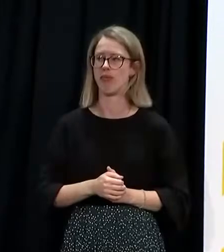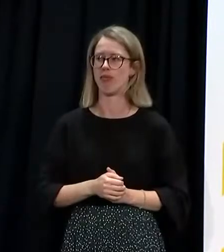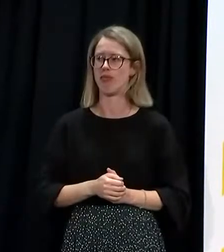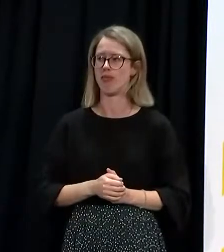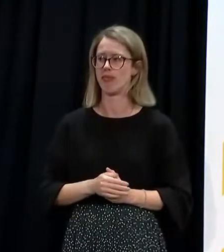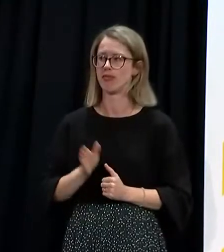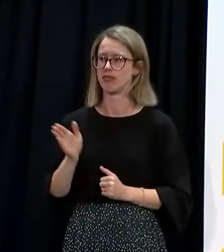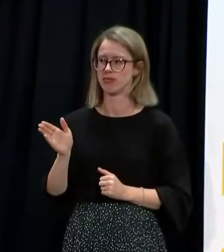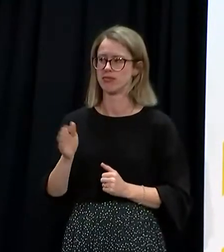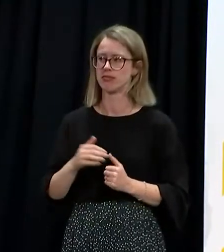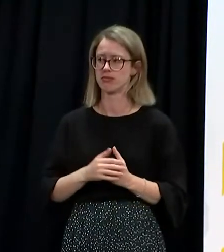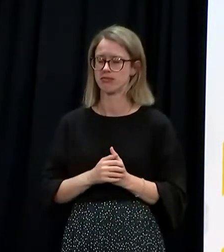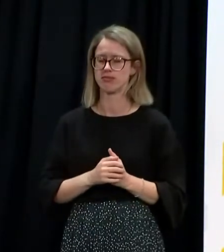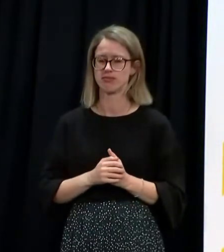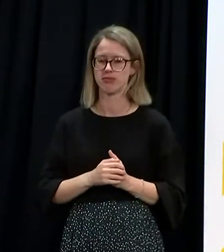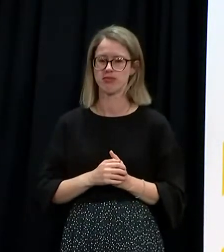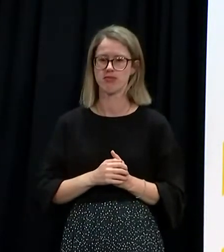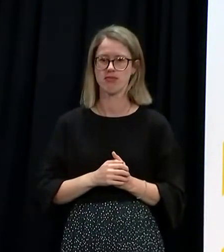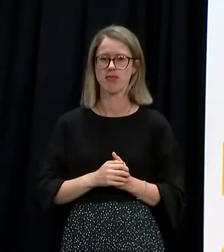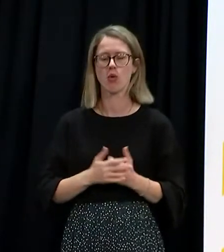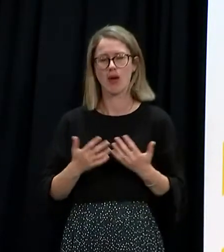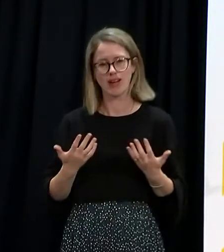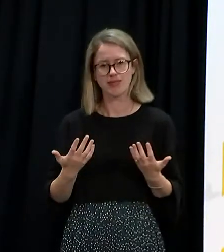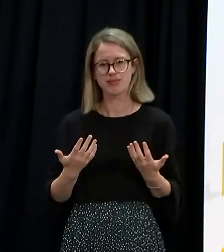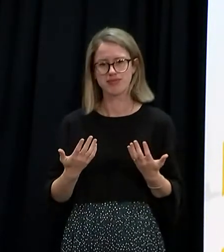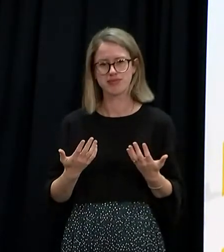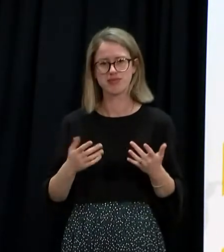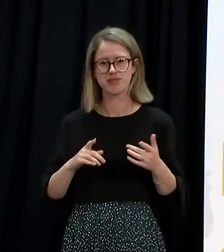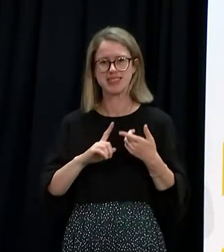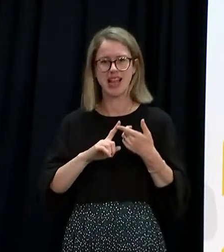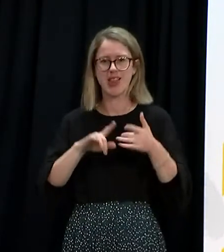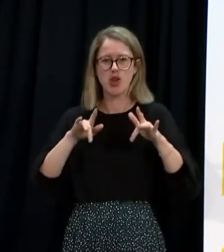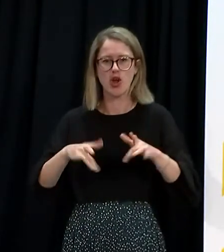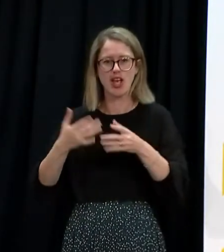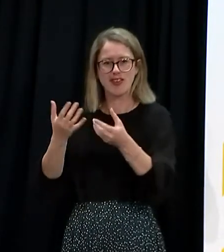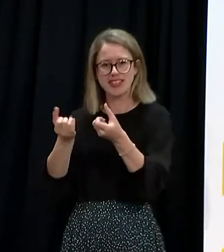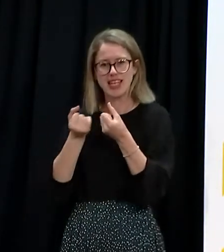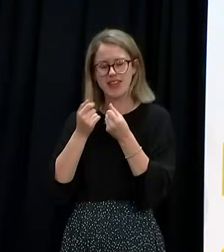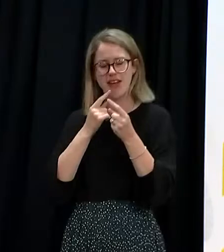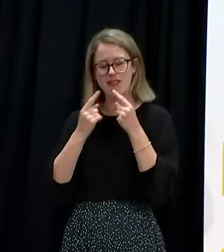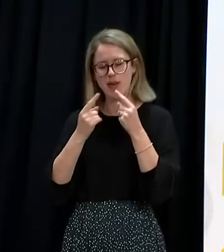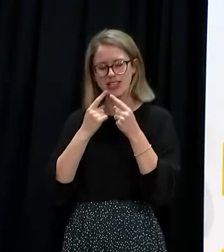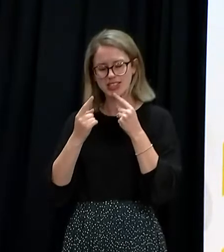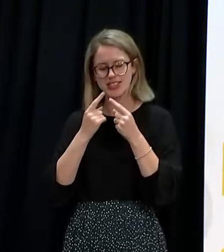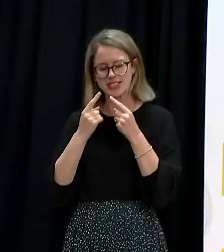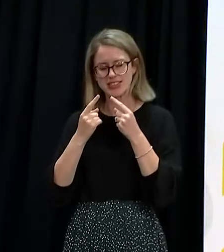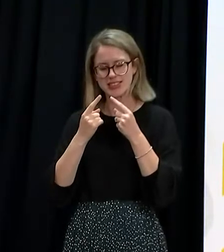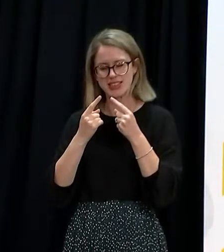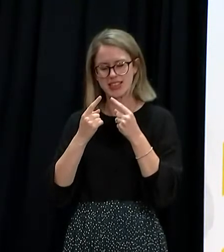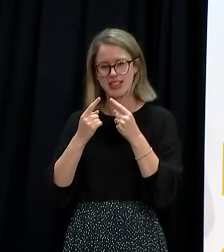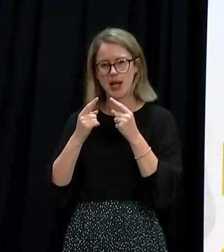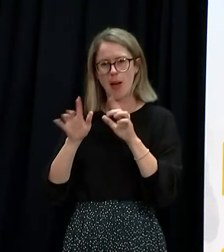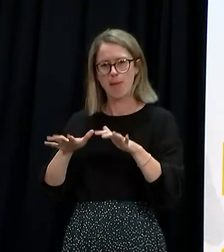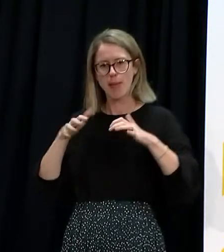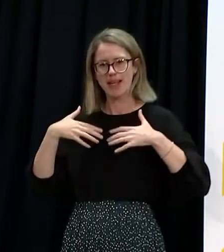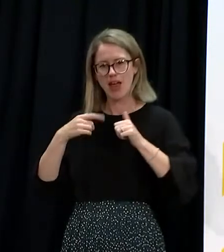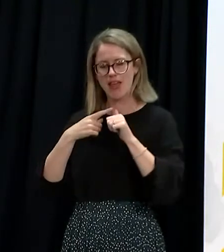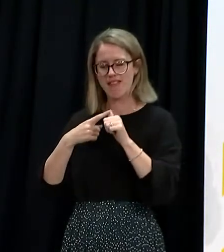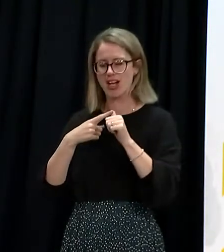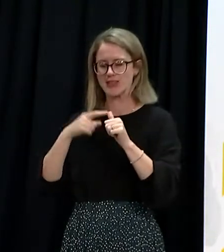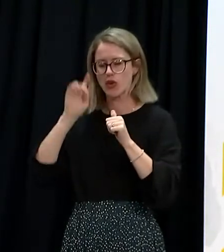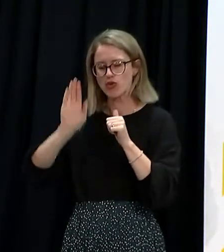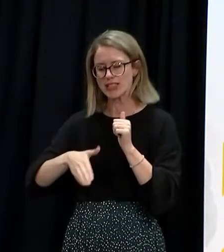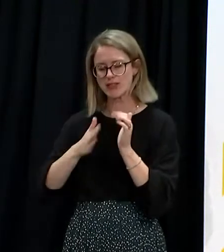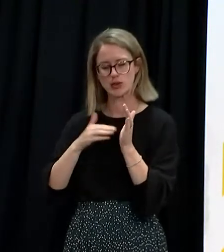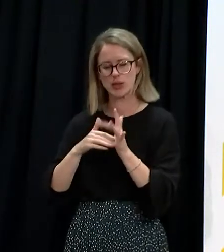again. In the same way that we haven't received the final public health advice for Auckland, we're yet to receive the final public health advice for the rest of the